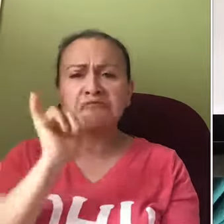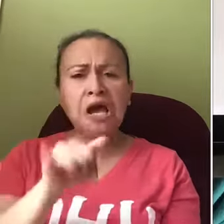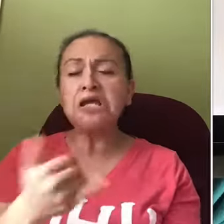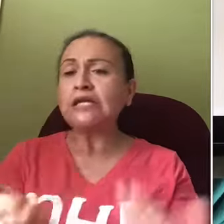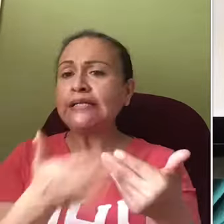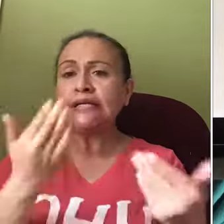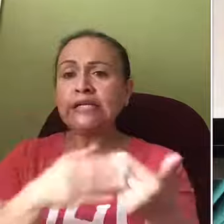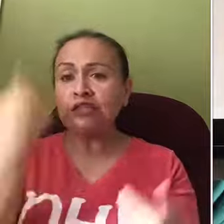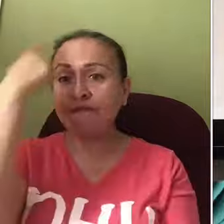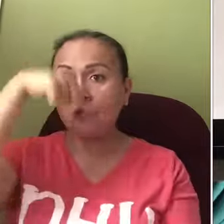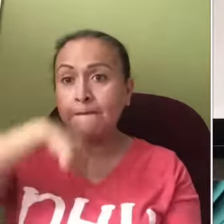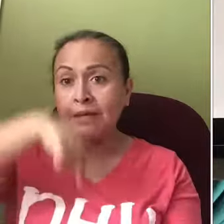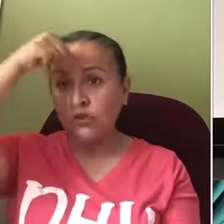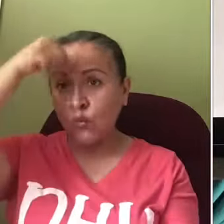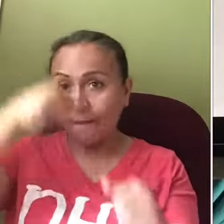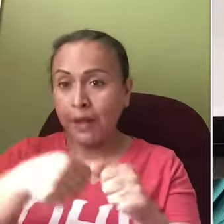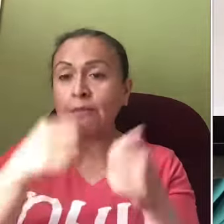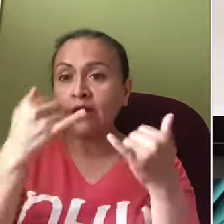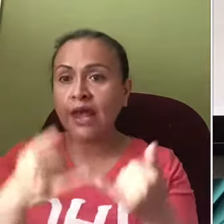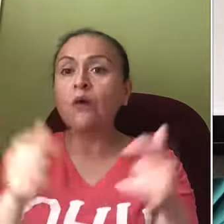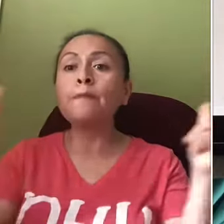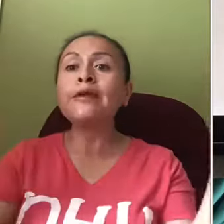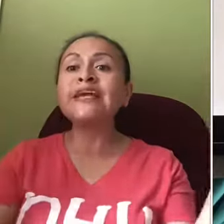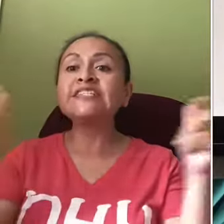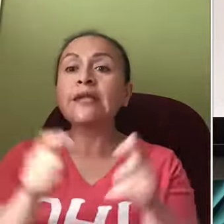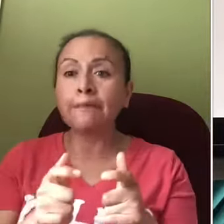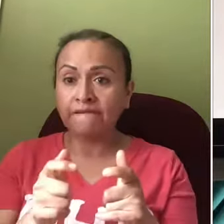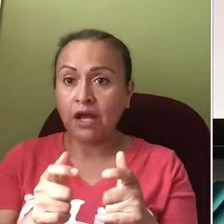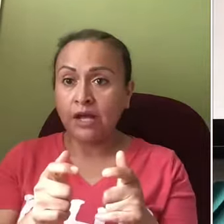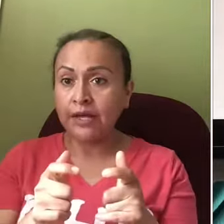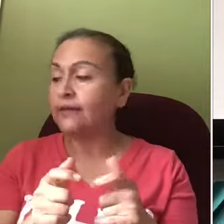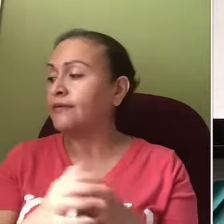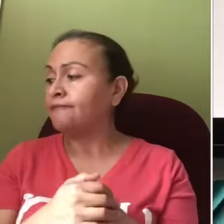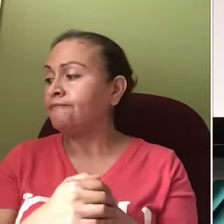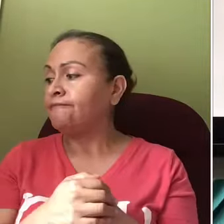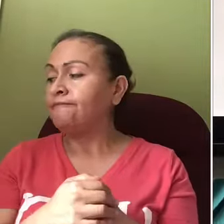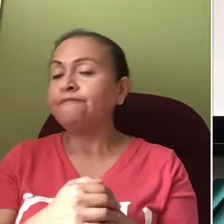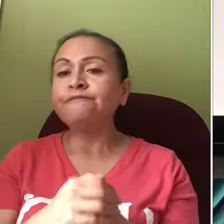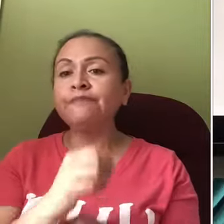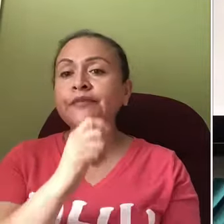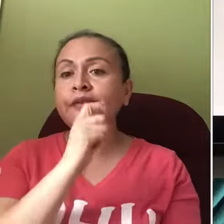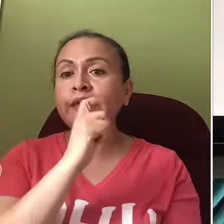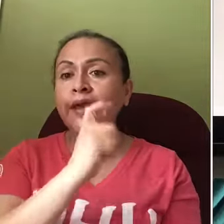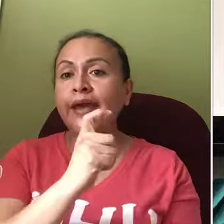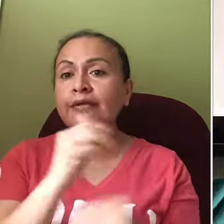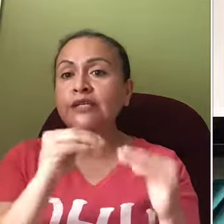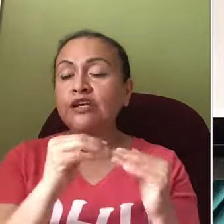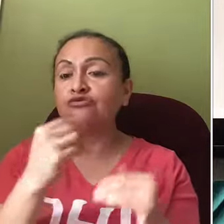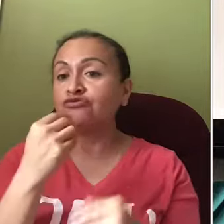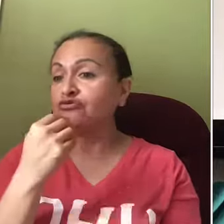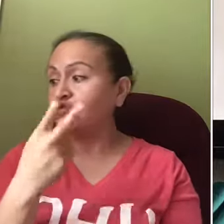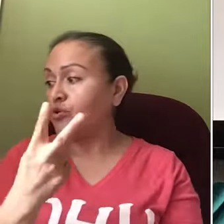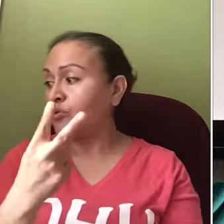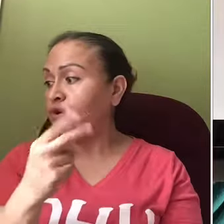easy for me to remember. So now I can simplify this. So X equals 2 square root of 15. Right? Would everybody agree